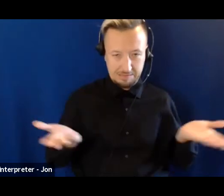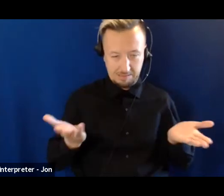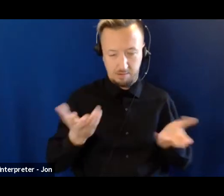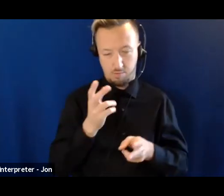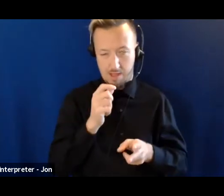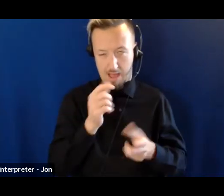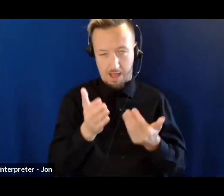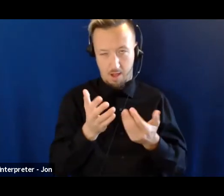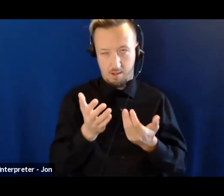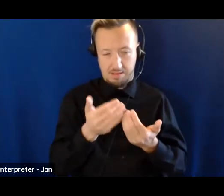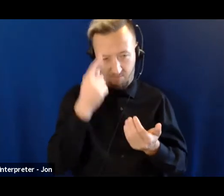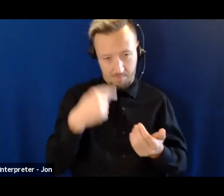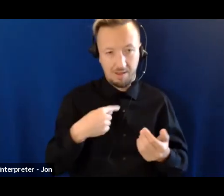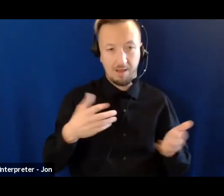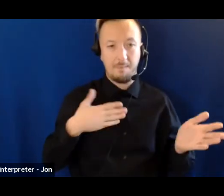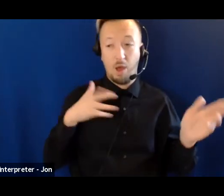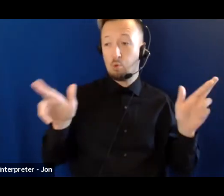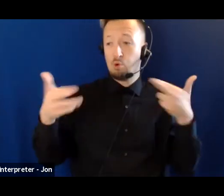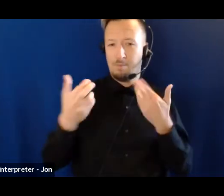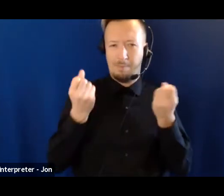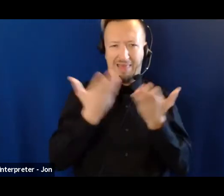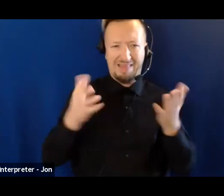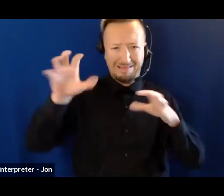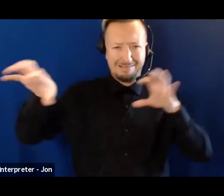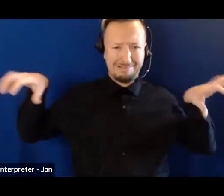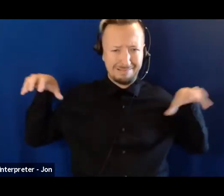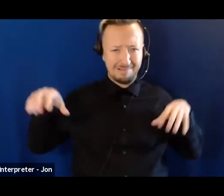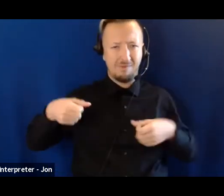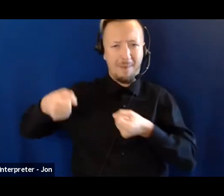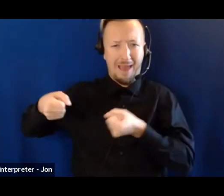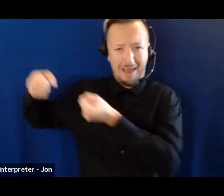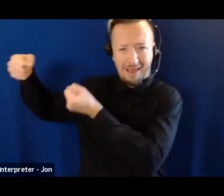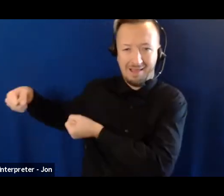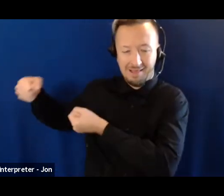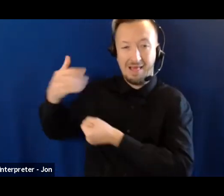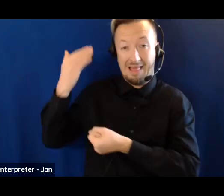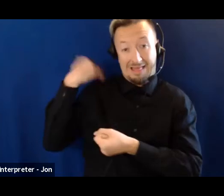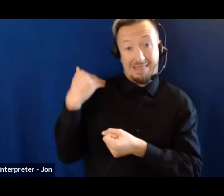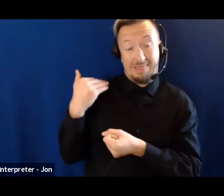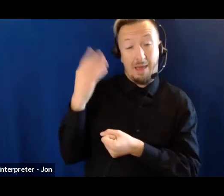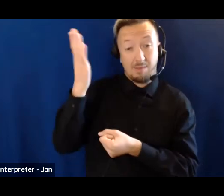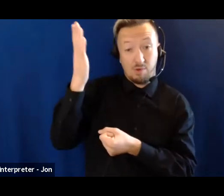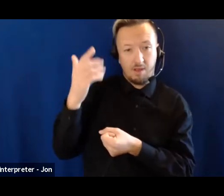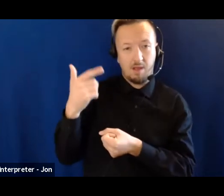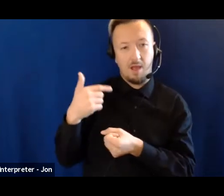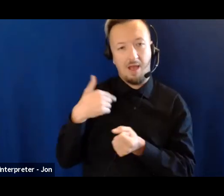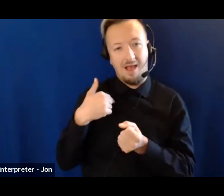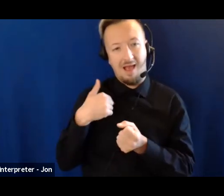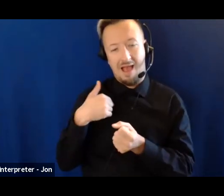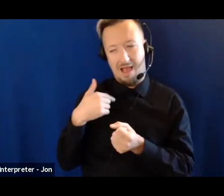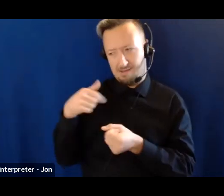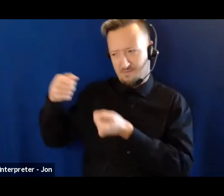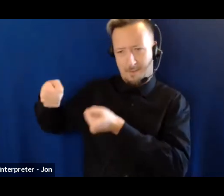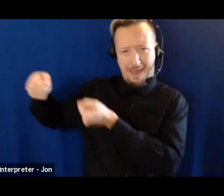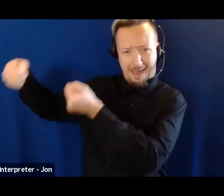I'm in a room. It's very cluttered. I've got luggage in the background. I joked in my last presentation that it looks like I'm getting ready to go